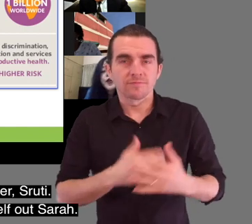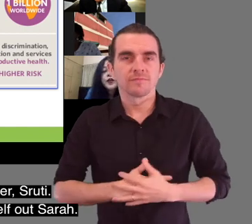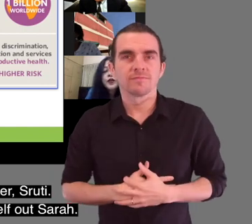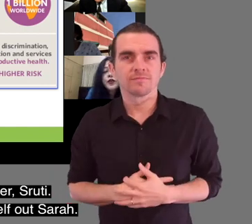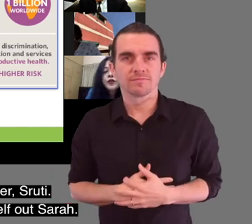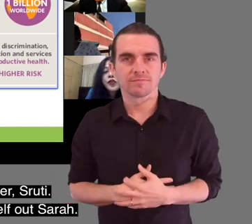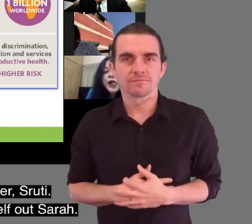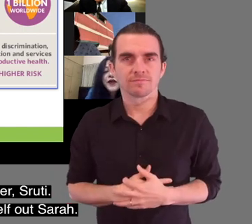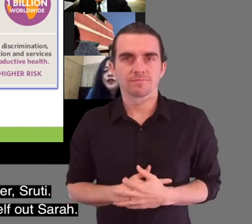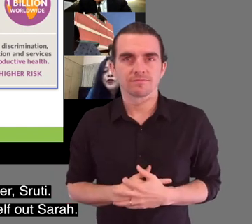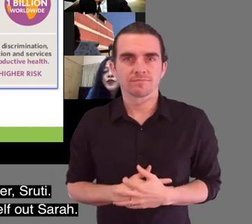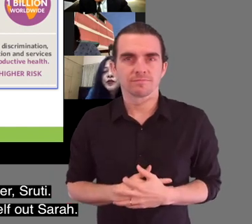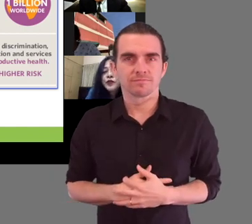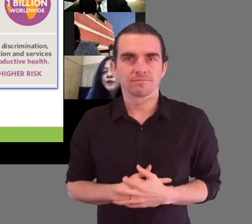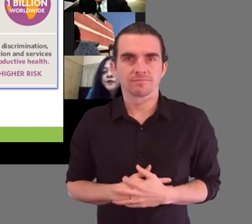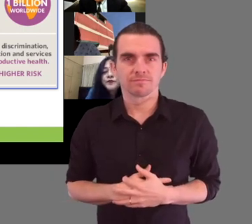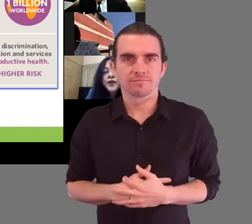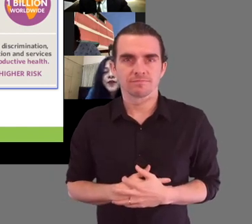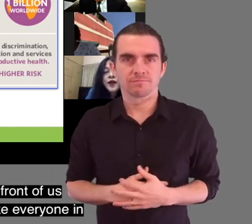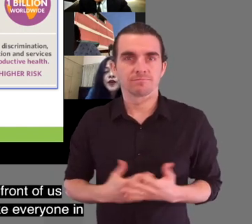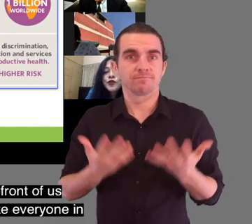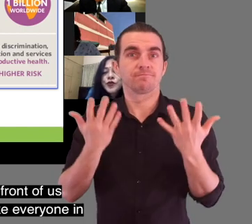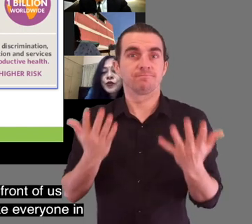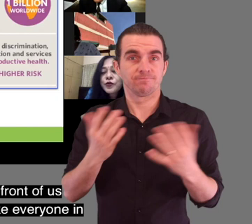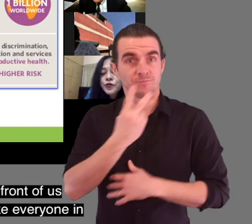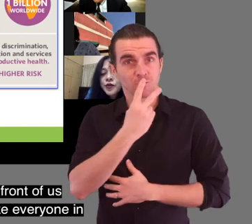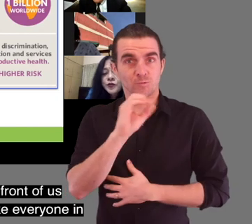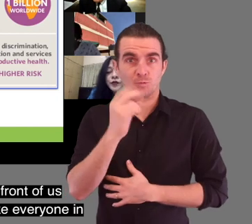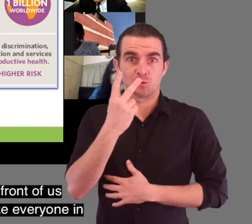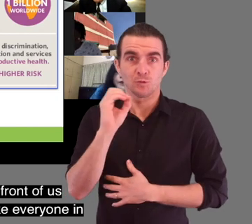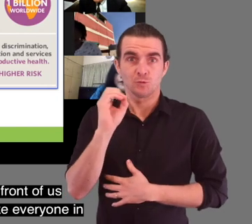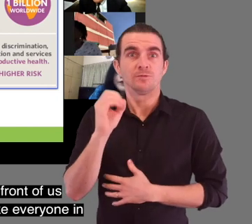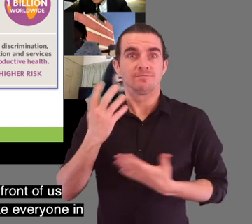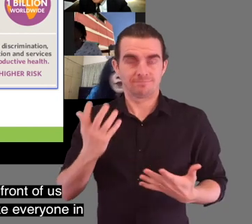cut yourself out, Sarah. So, okay. 2020